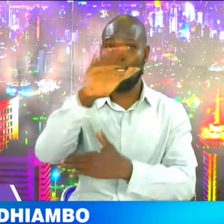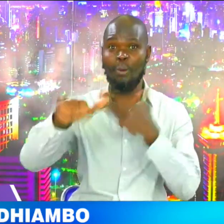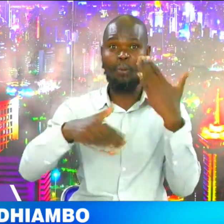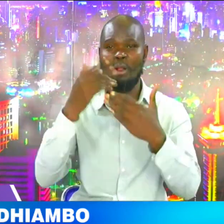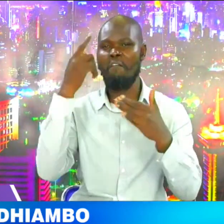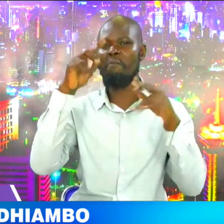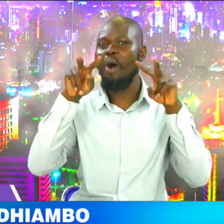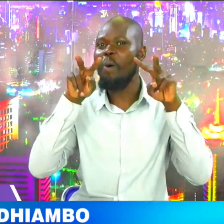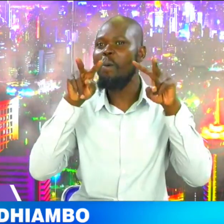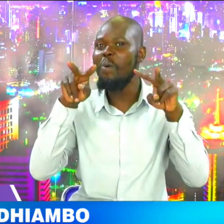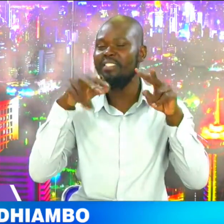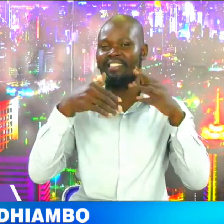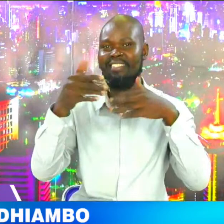on the night of all